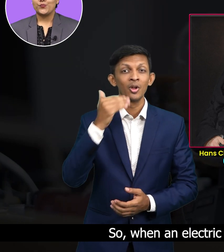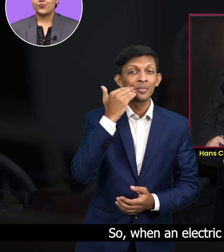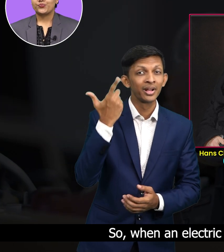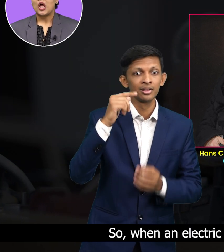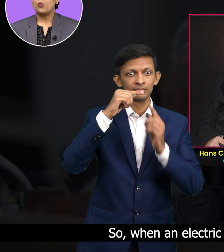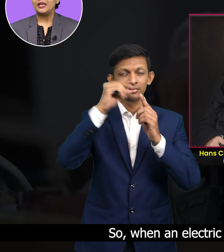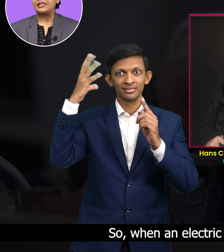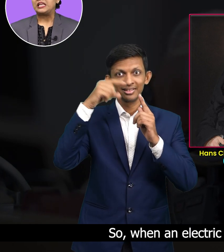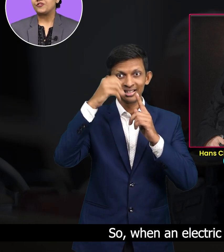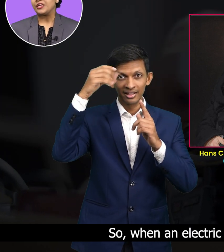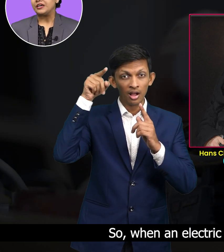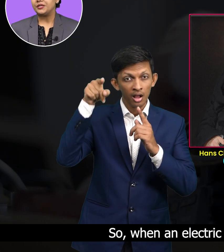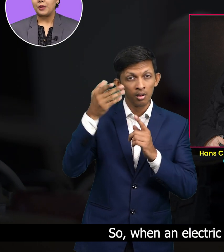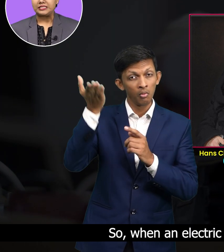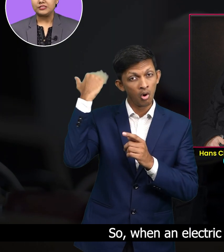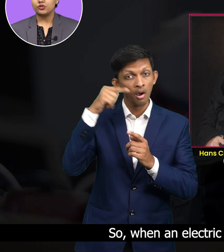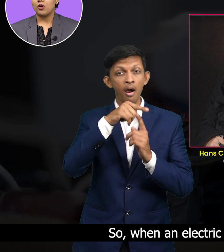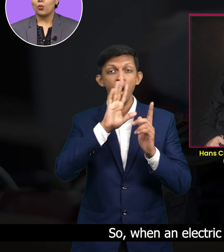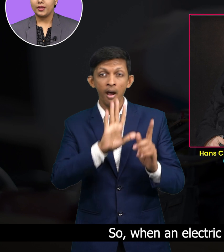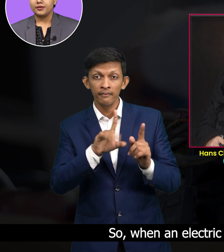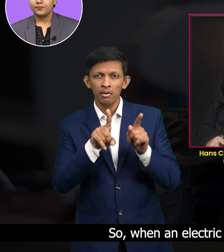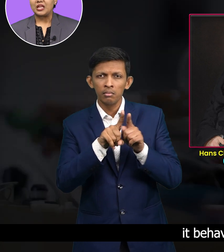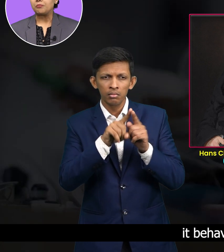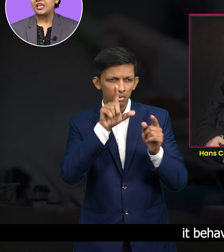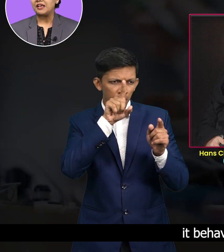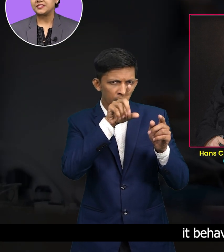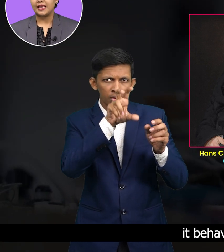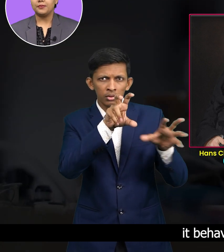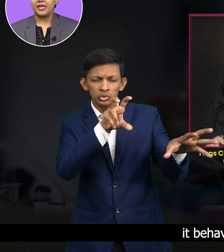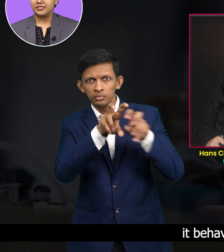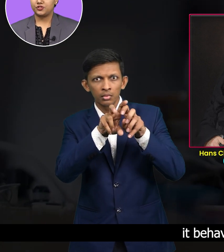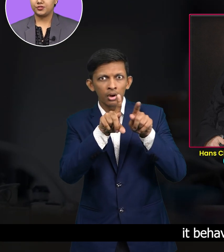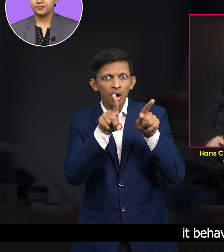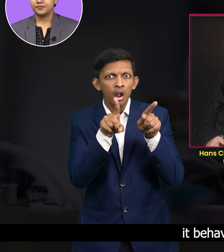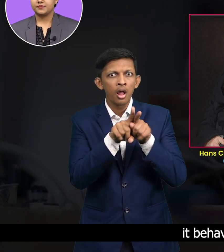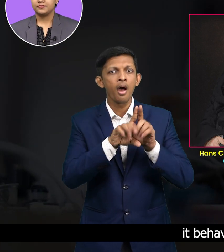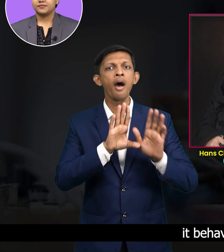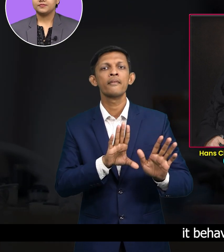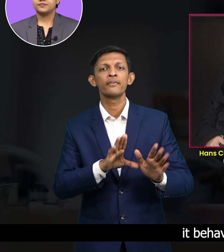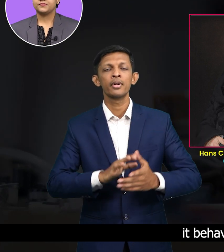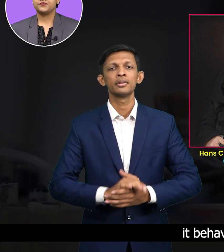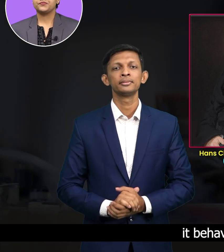So, when an electric current passes through a wire, it behaves like a magnet.